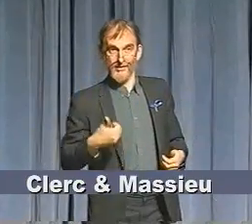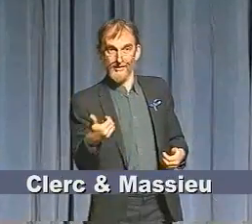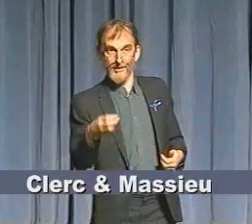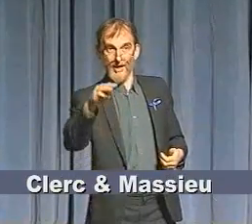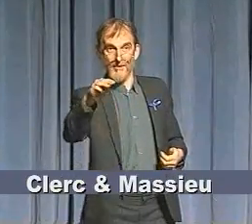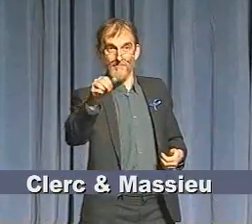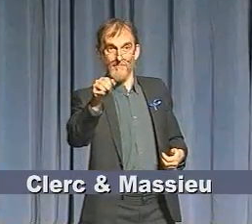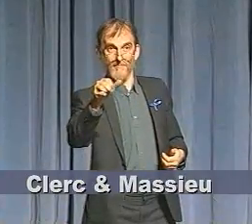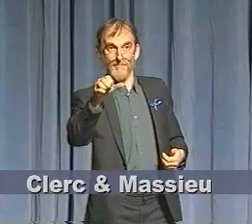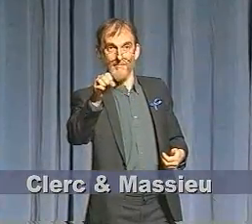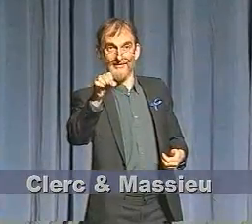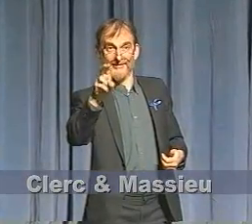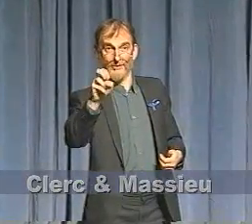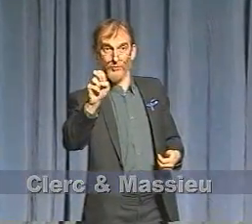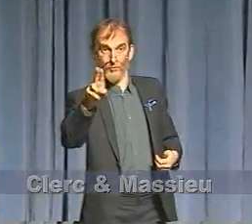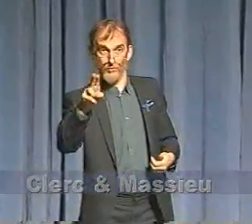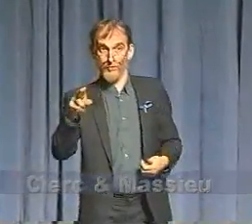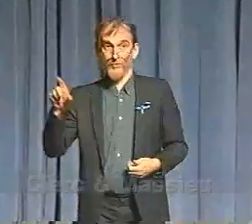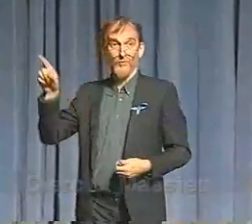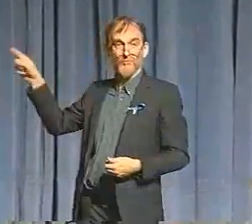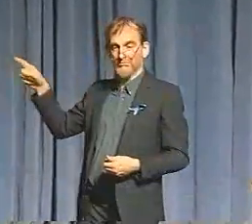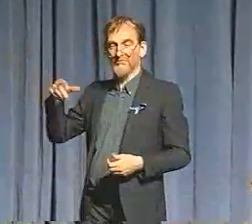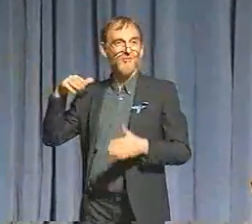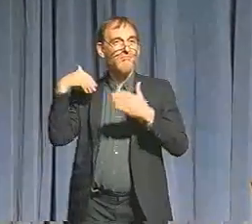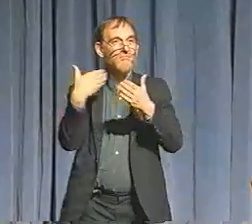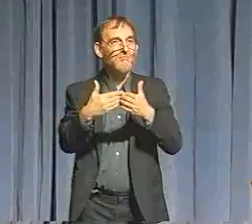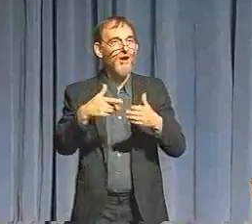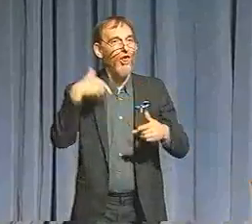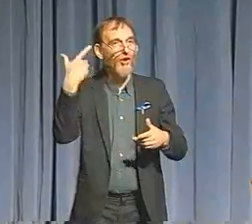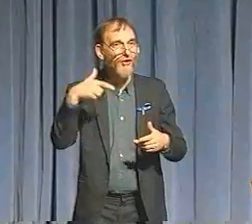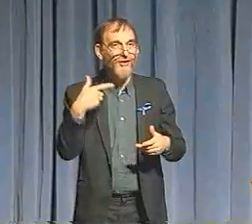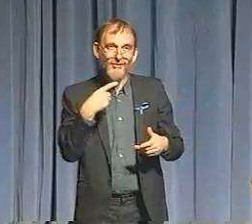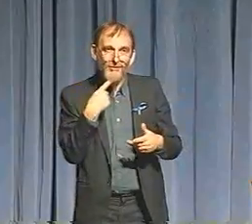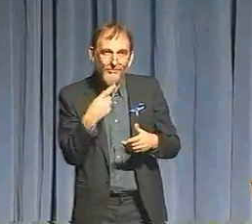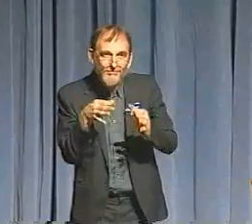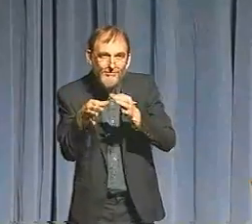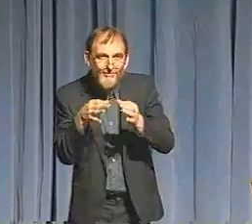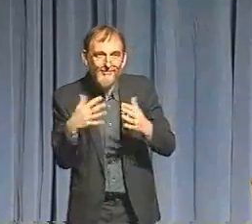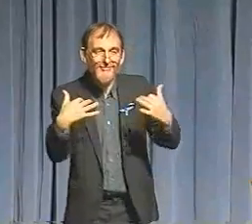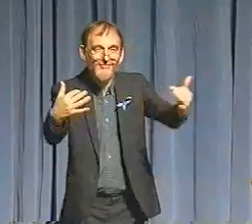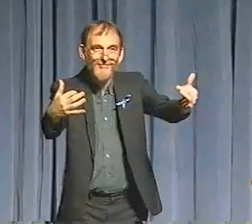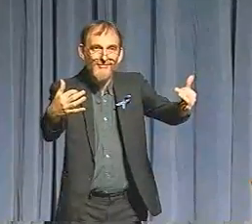this. Clerc. Oh, Claire invited Monsieur